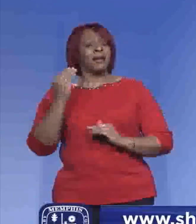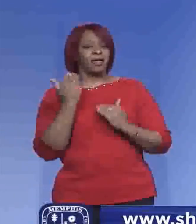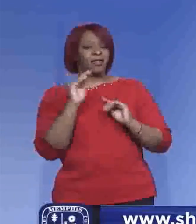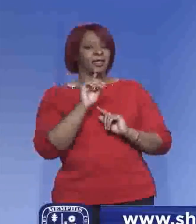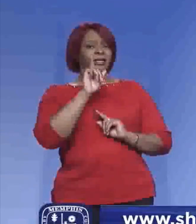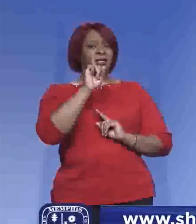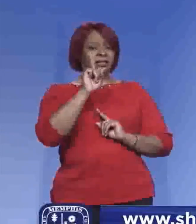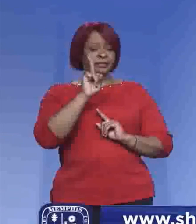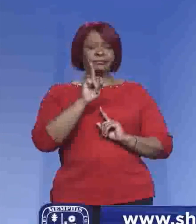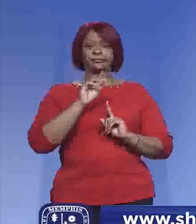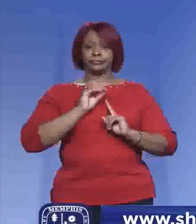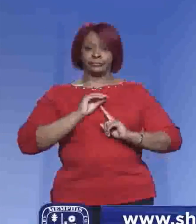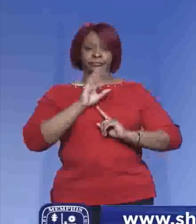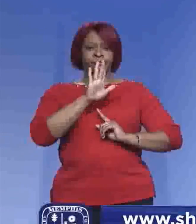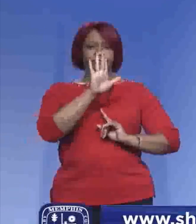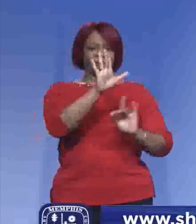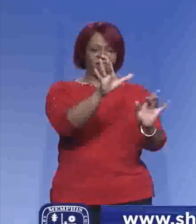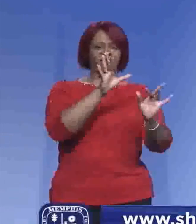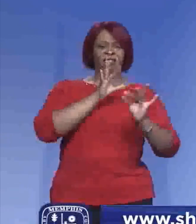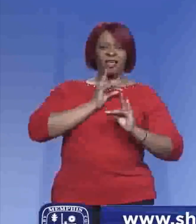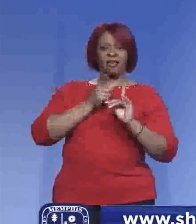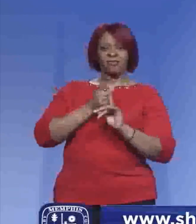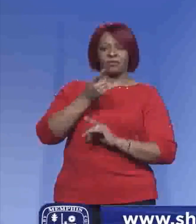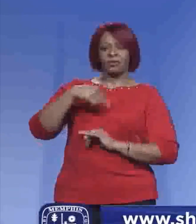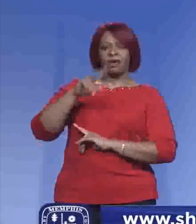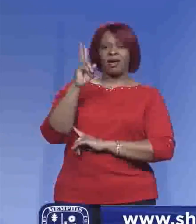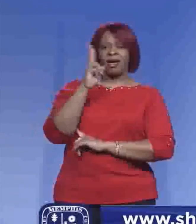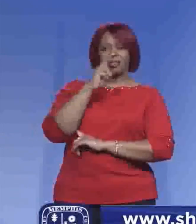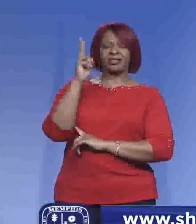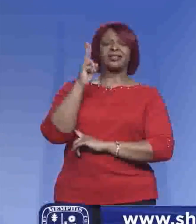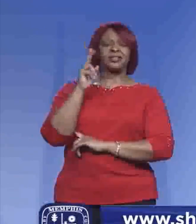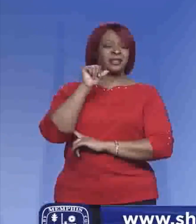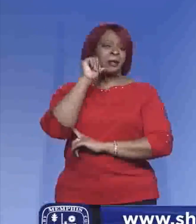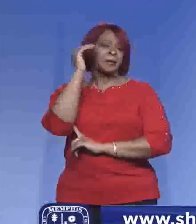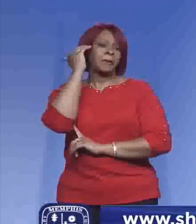to limit them from being exposed if you inadvertently are shedding virus and you don't know.